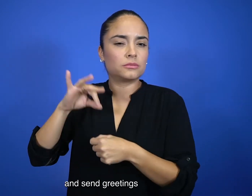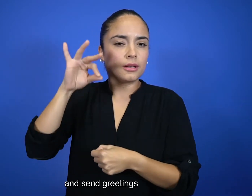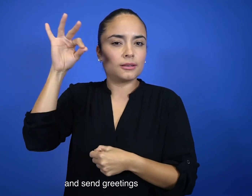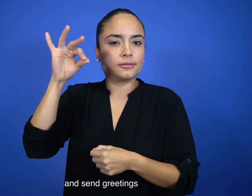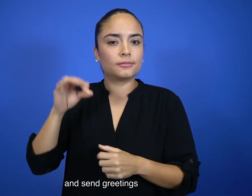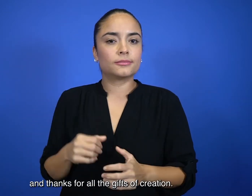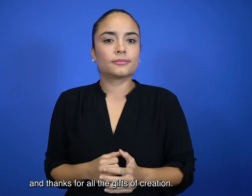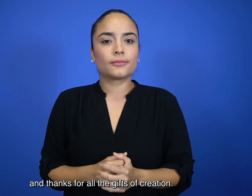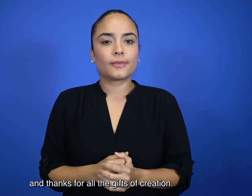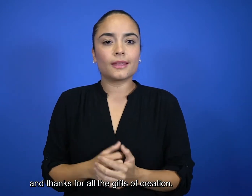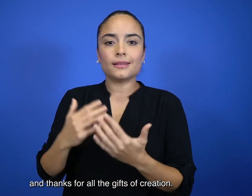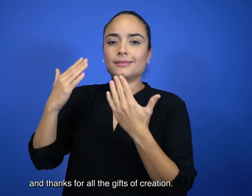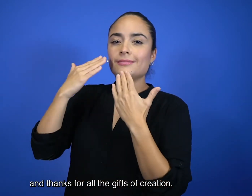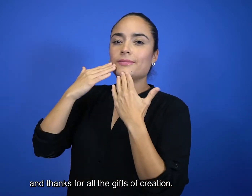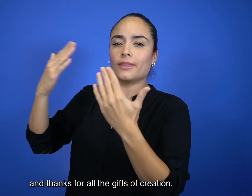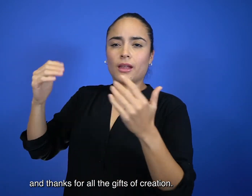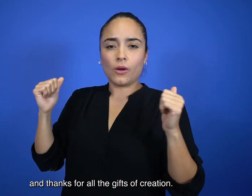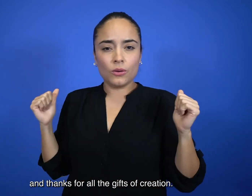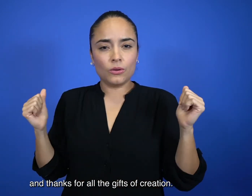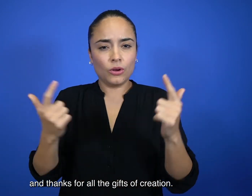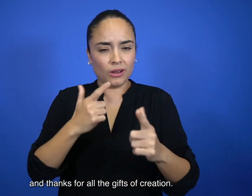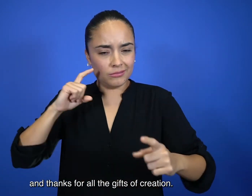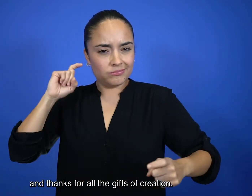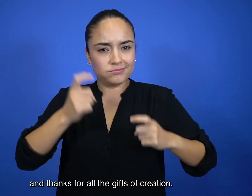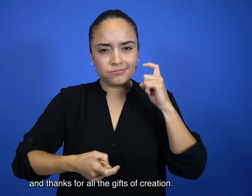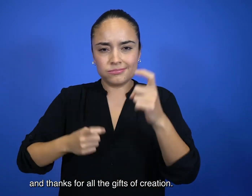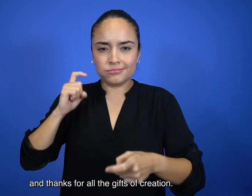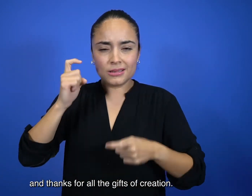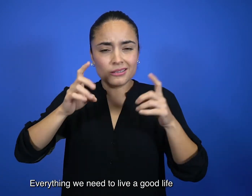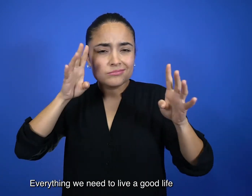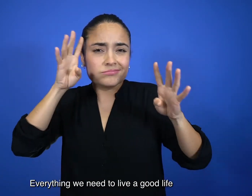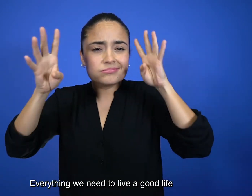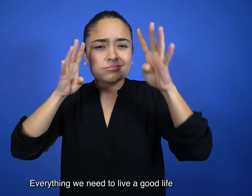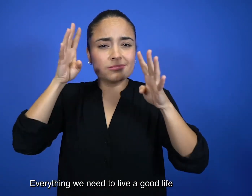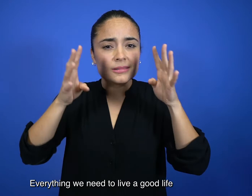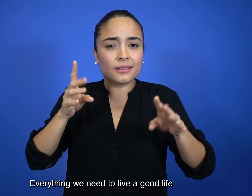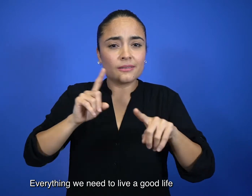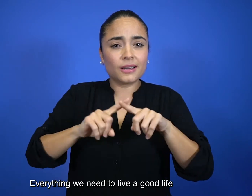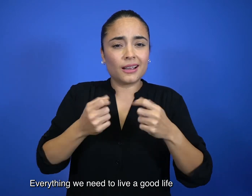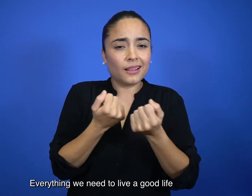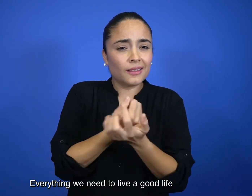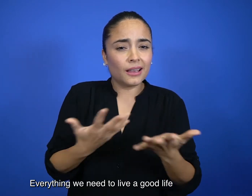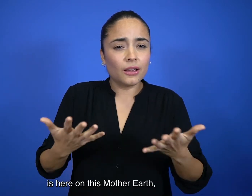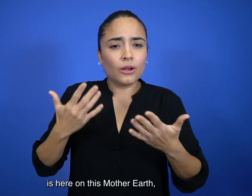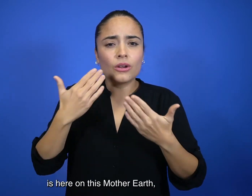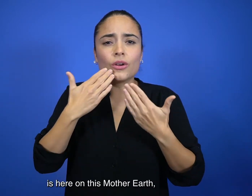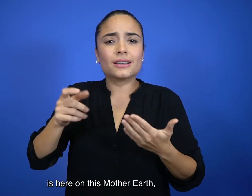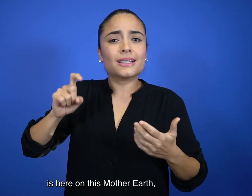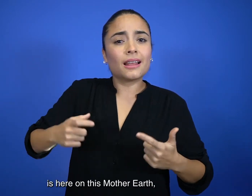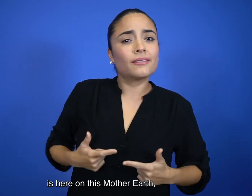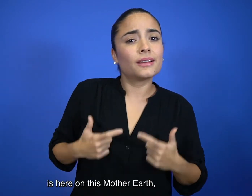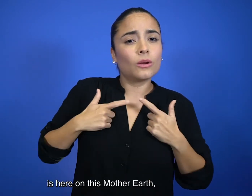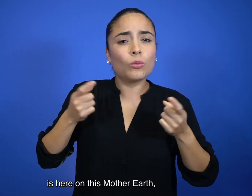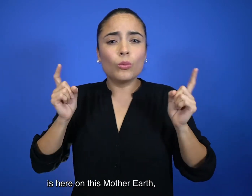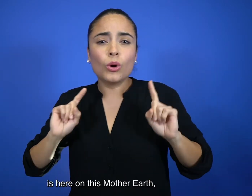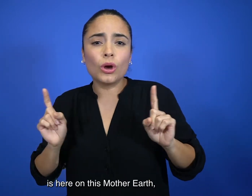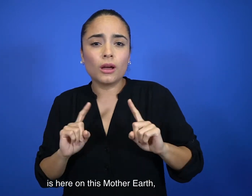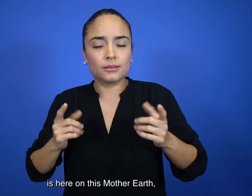greetings and thanks for all the gifts of creation. Everything we need to live a good life is here on this Mother Earth.